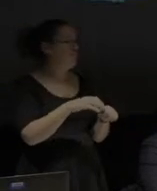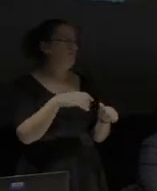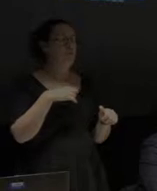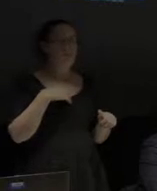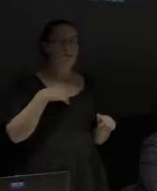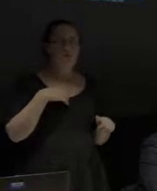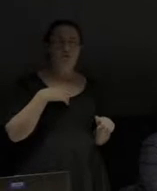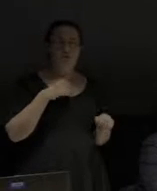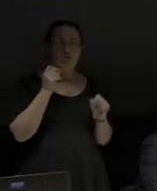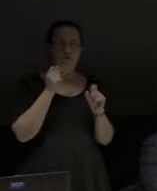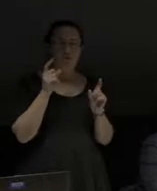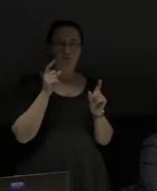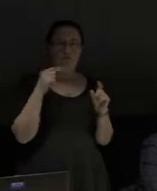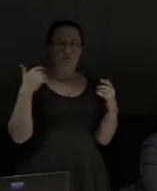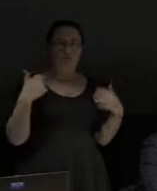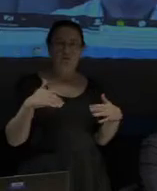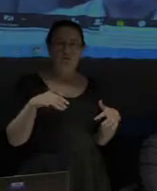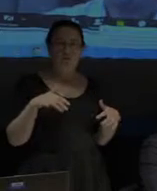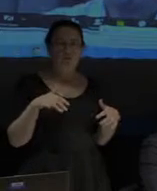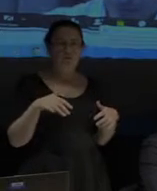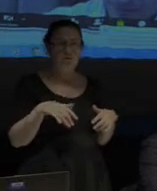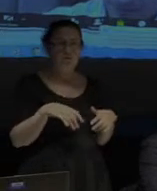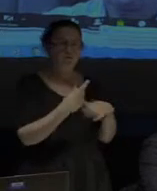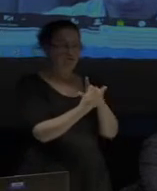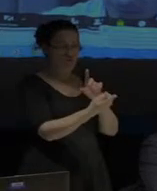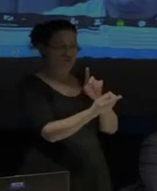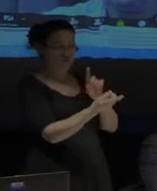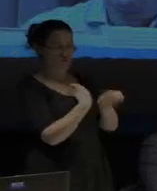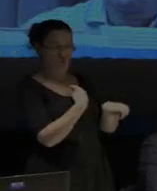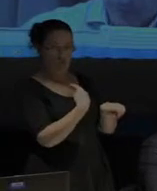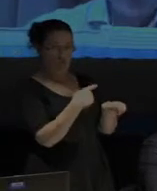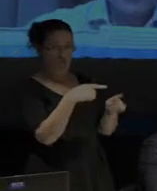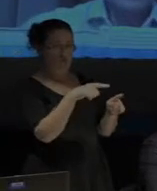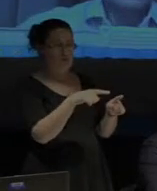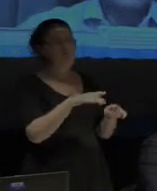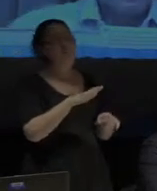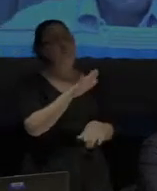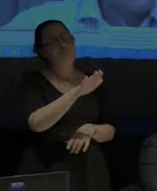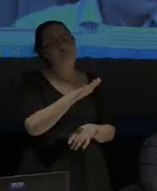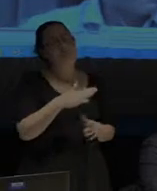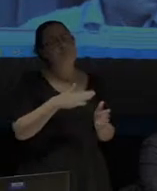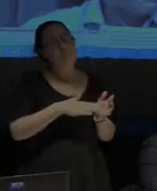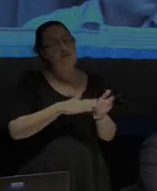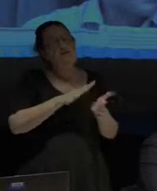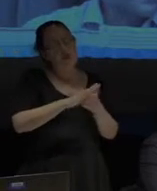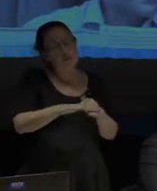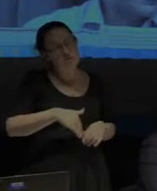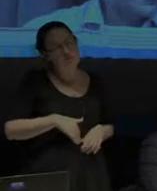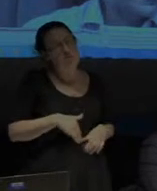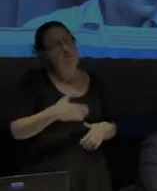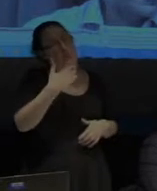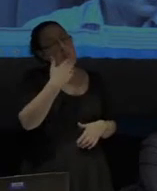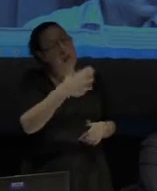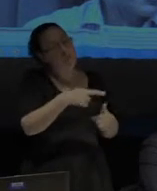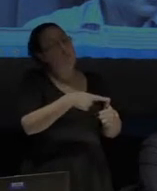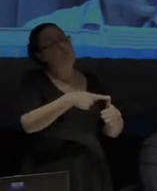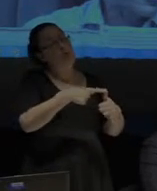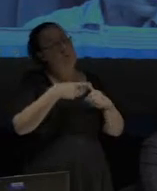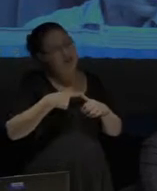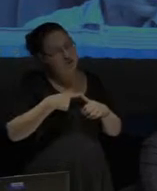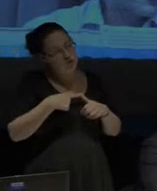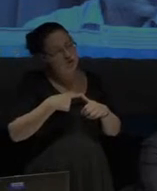me. I remember one particular response that I got. Dear Ms. Hamilton, thank you so much for your